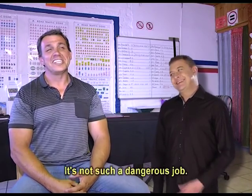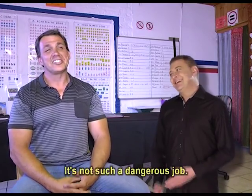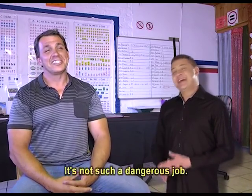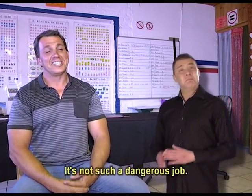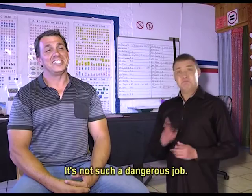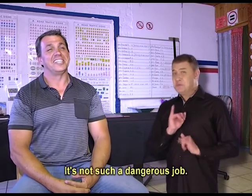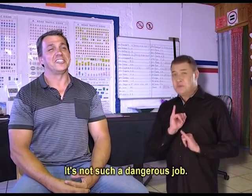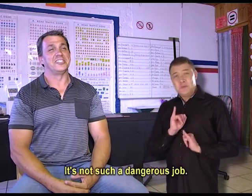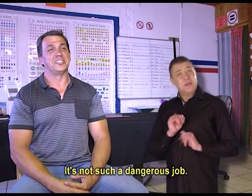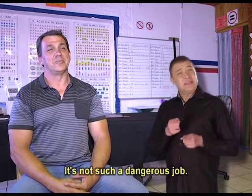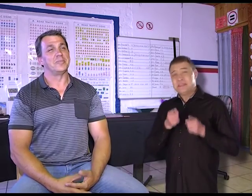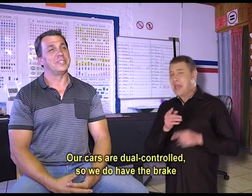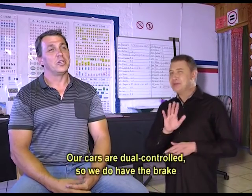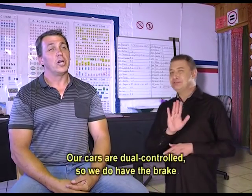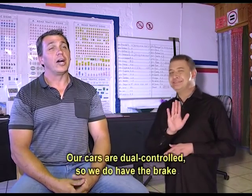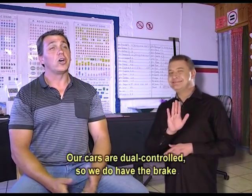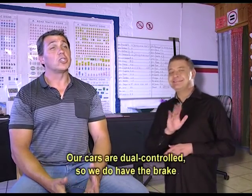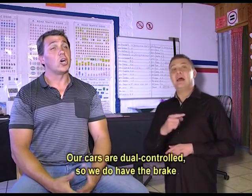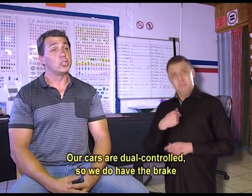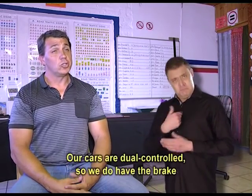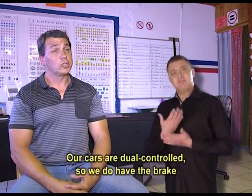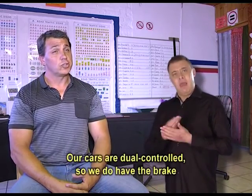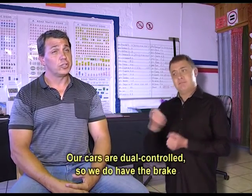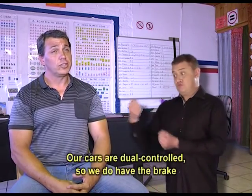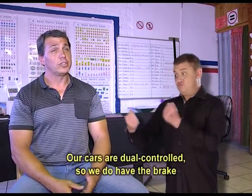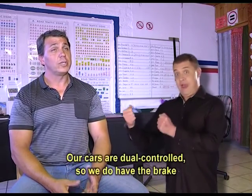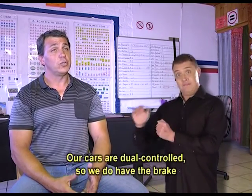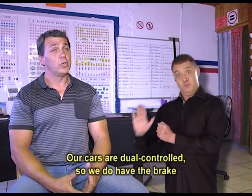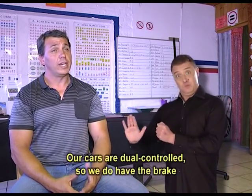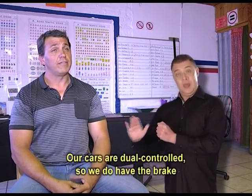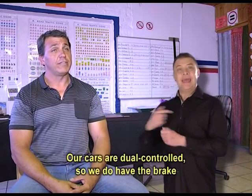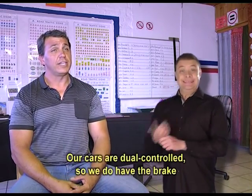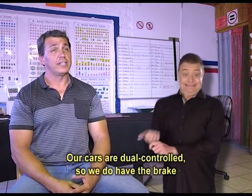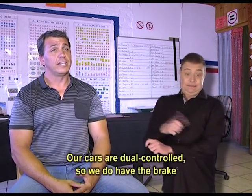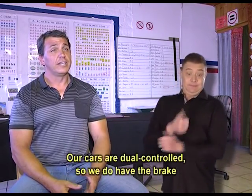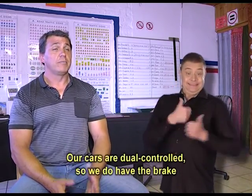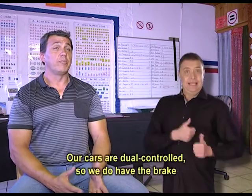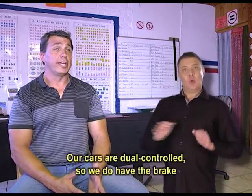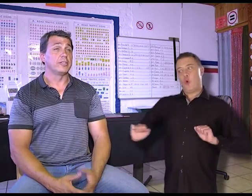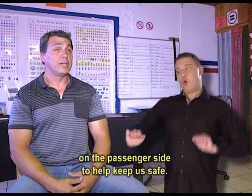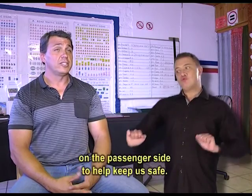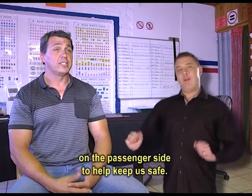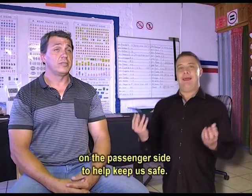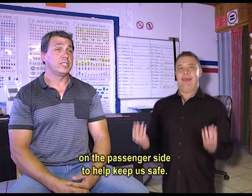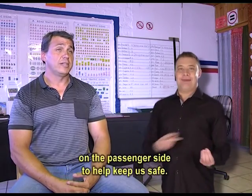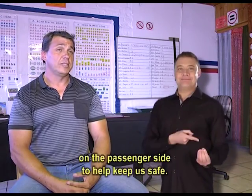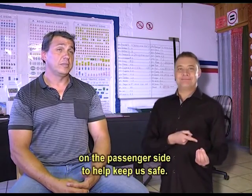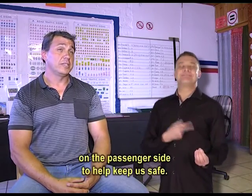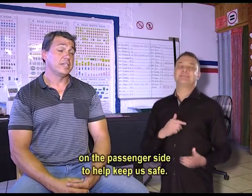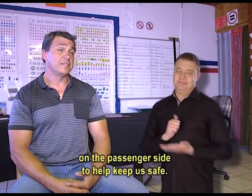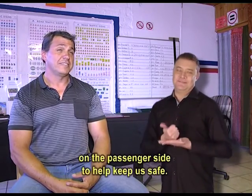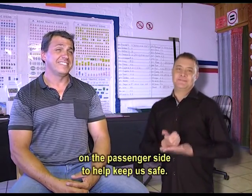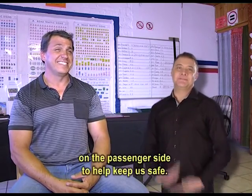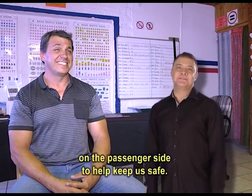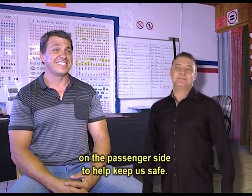Well, firstly, it's not such a dangerous job. I mean, our cars are dual controlled, so we do have the brake on the passenger side, which helps keep